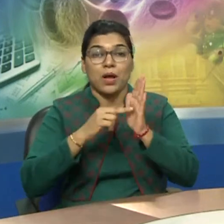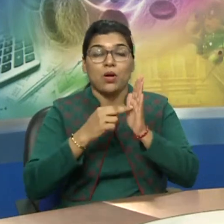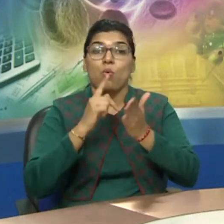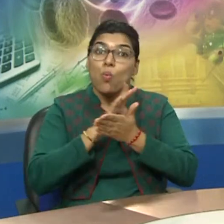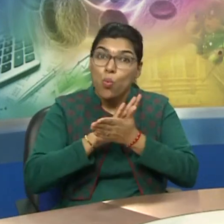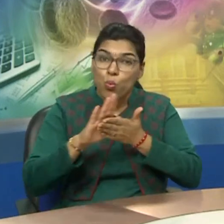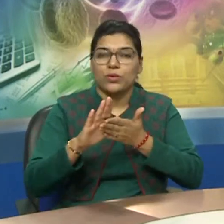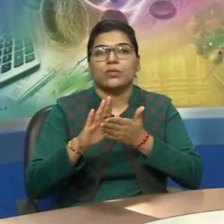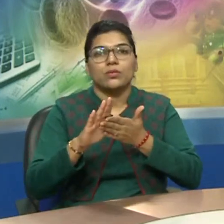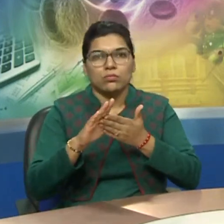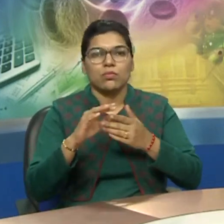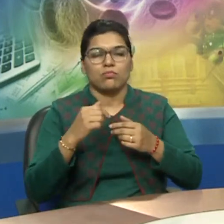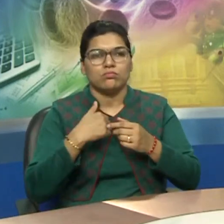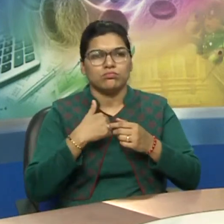This word is loyalty.